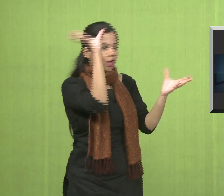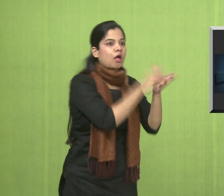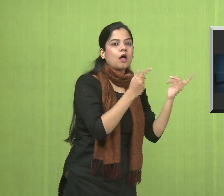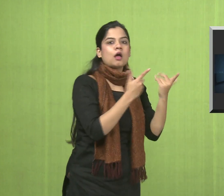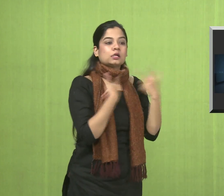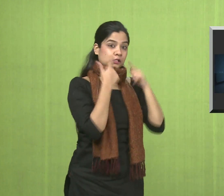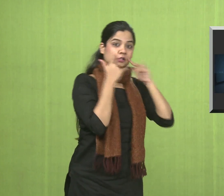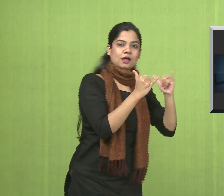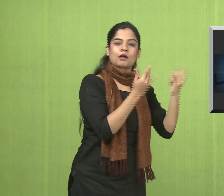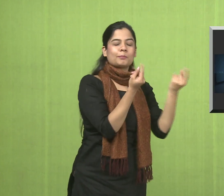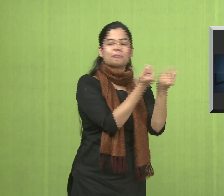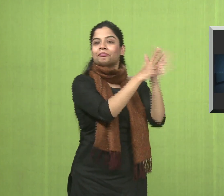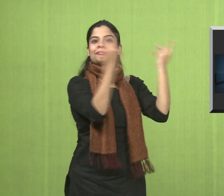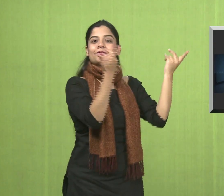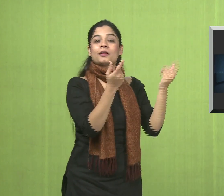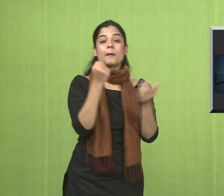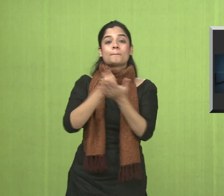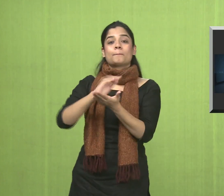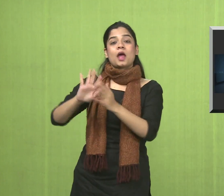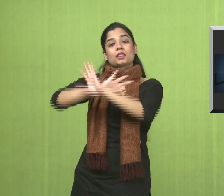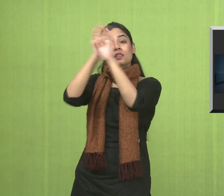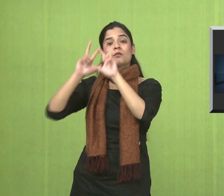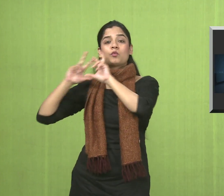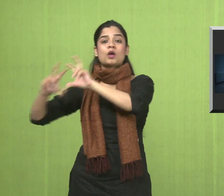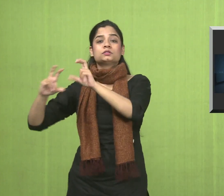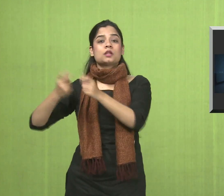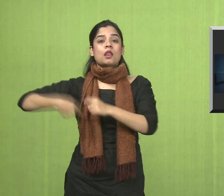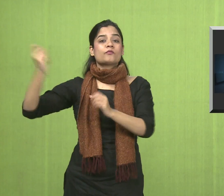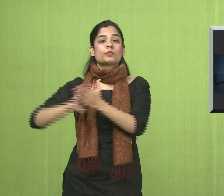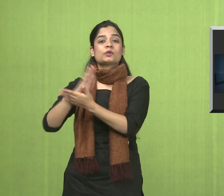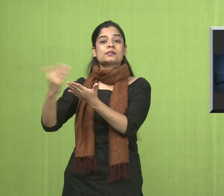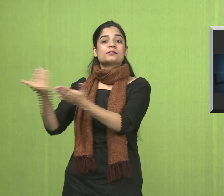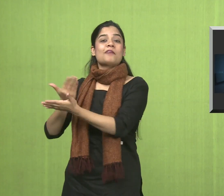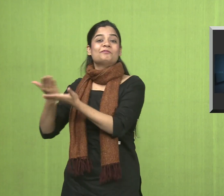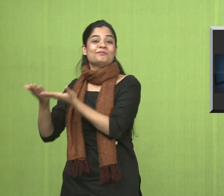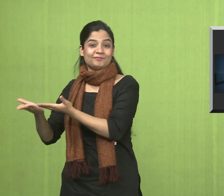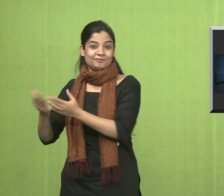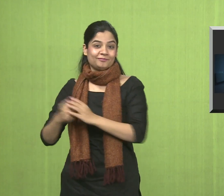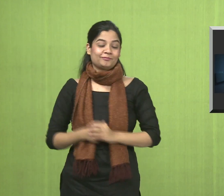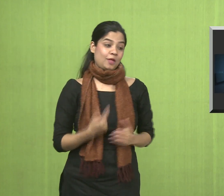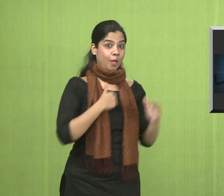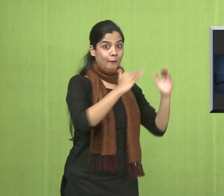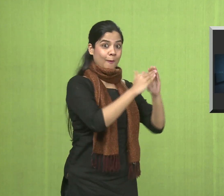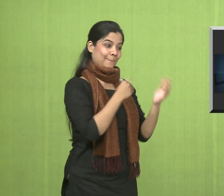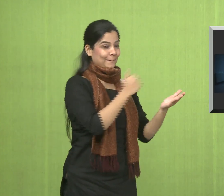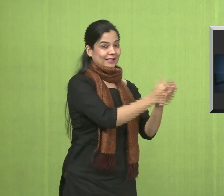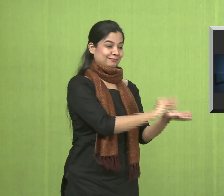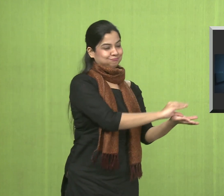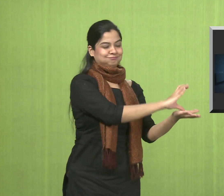get stolen also. It's not secure at home. Whereas in the bank, it's quite secure and it will not get stolen. In the